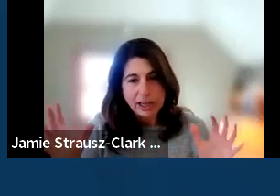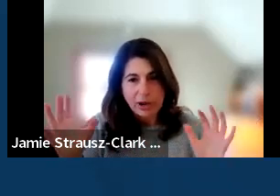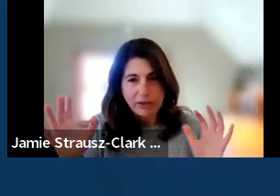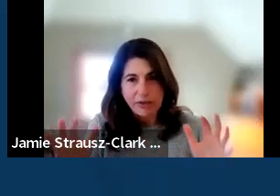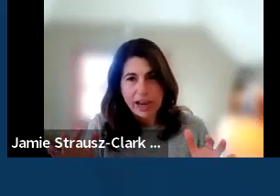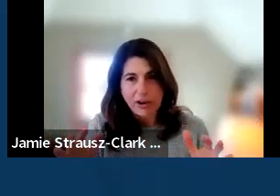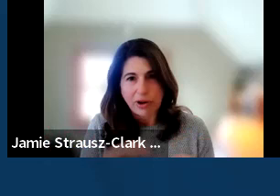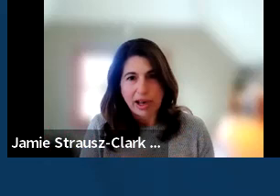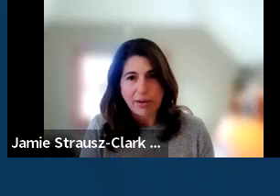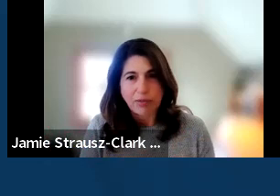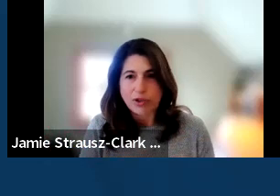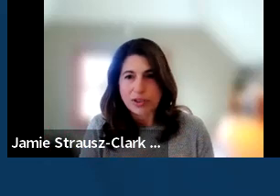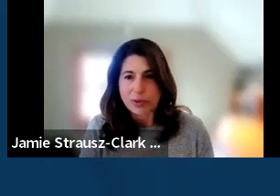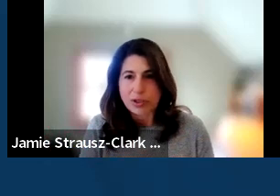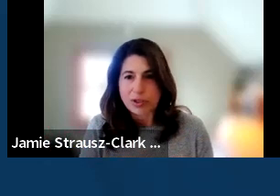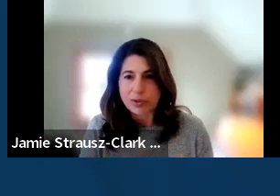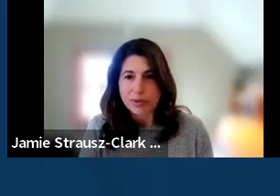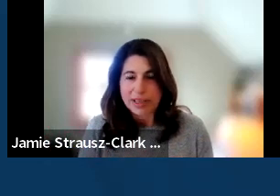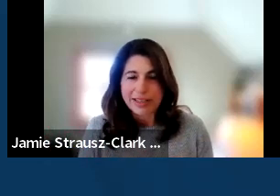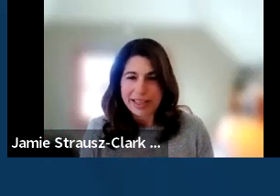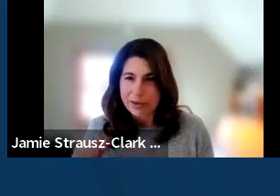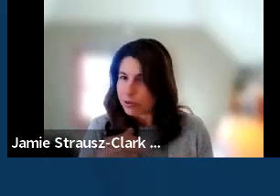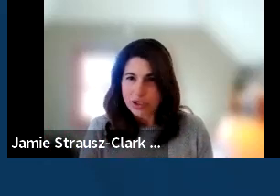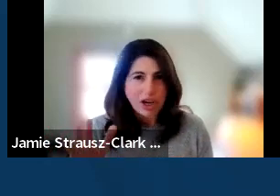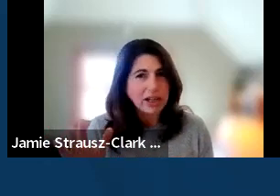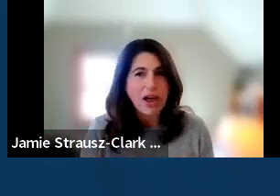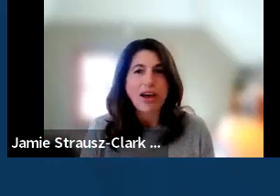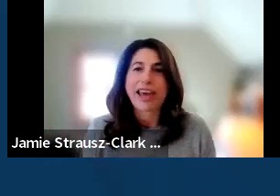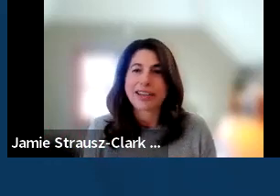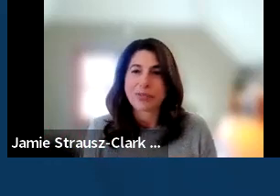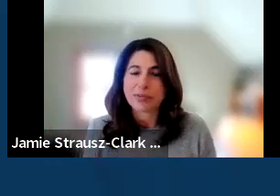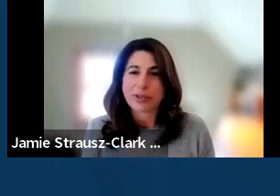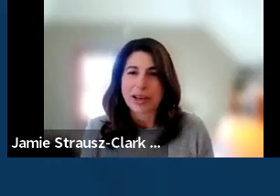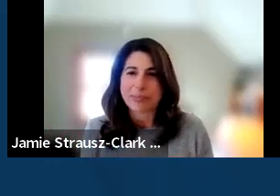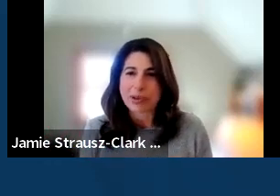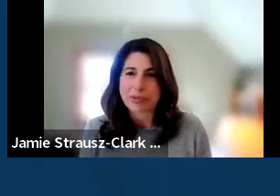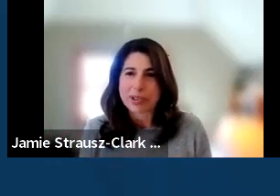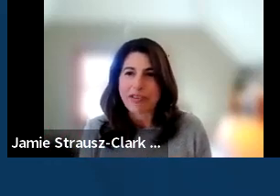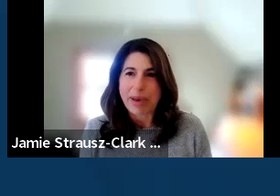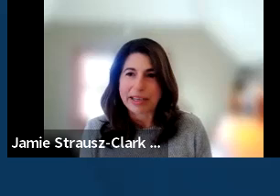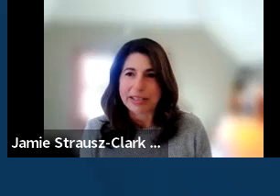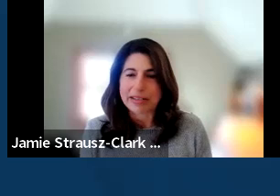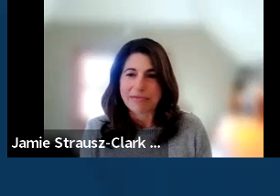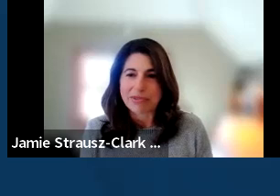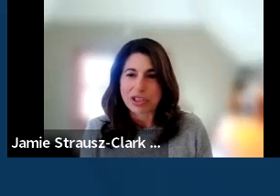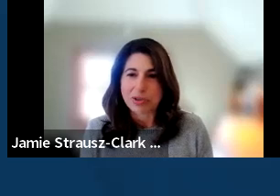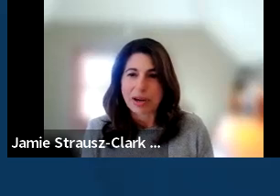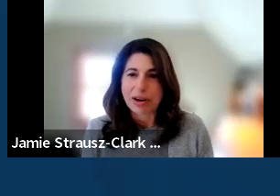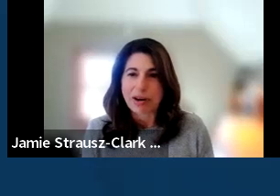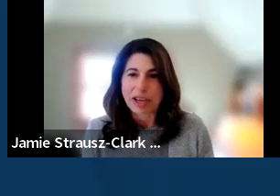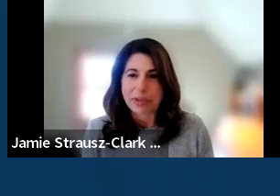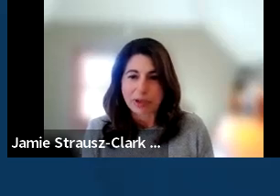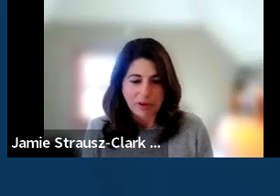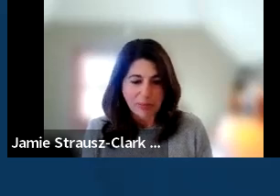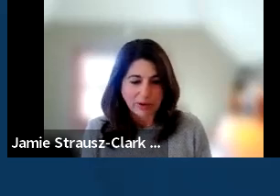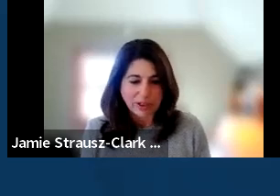together. But for now, we're just going to say that we're chugging along, and we will dive back into